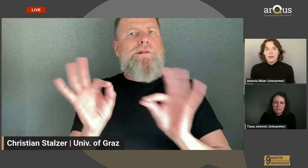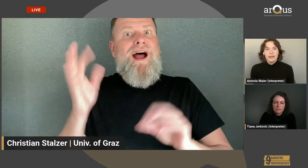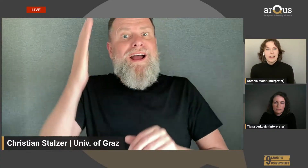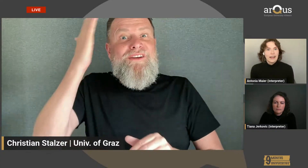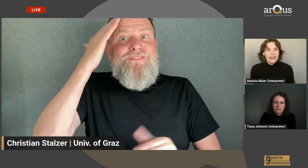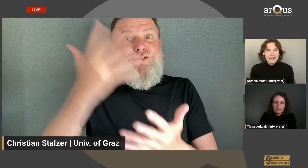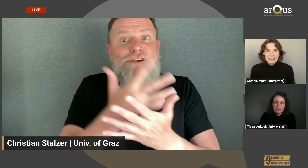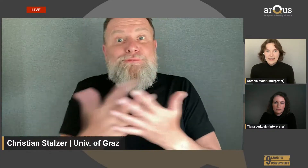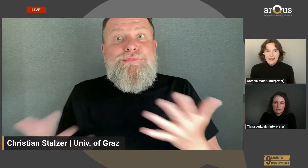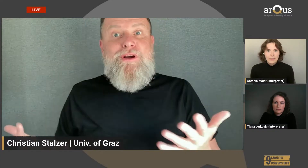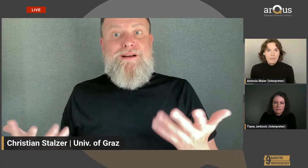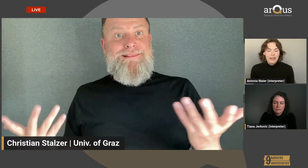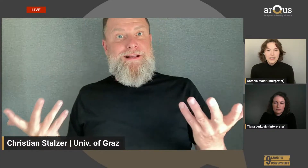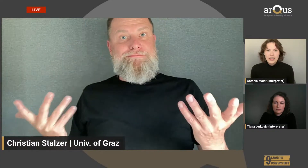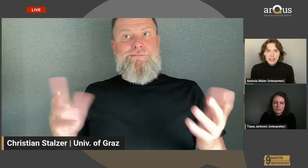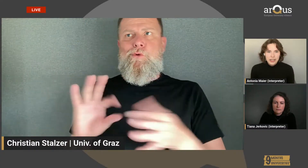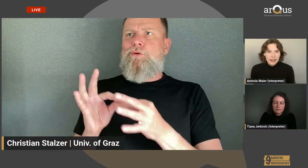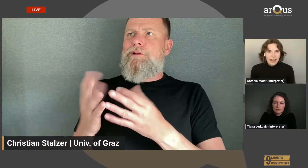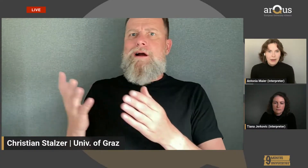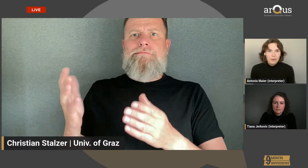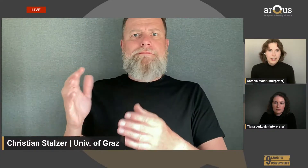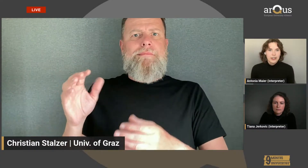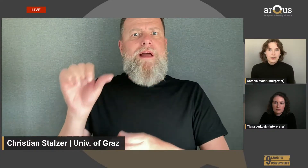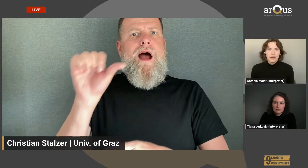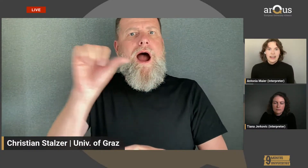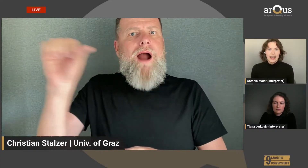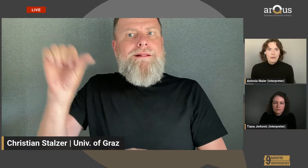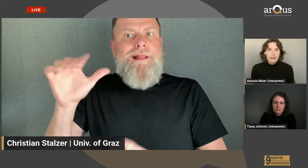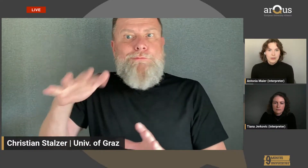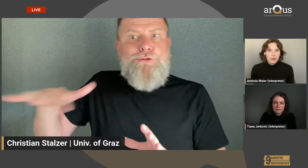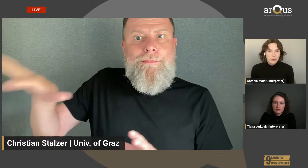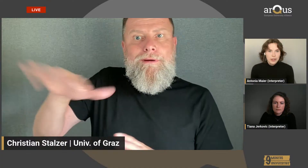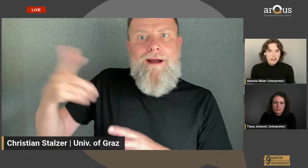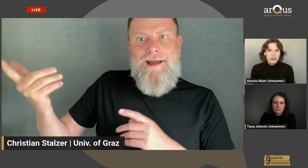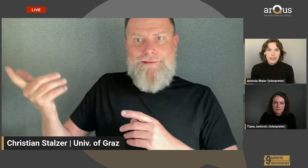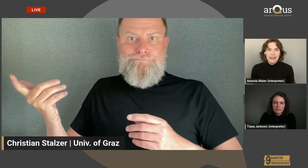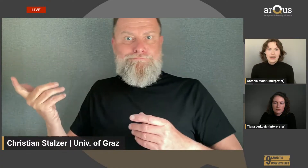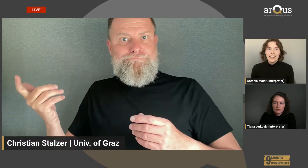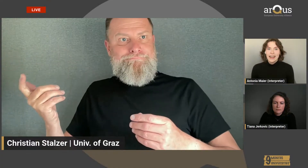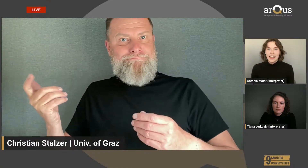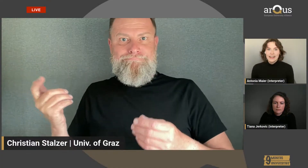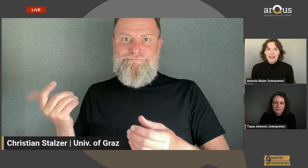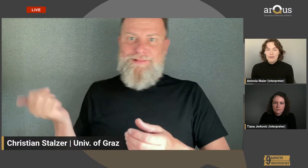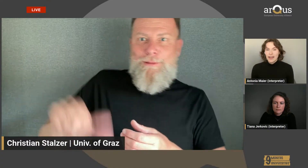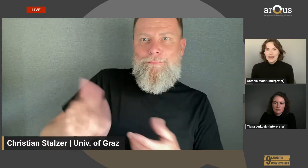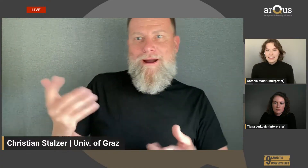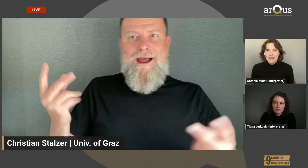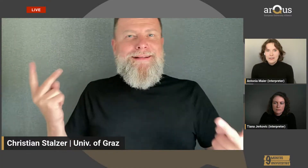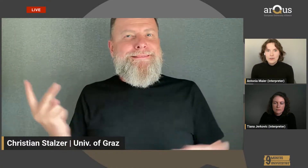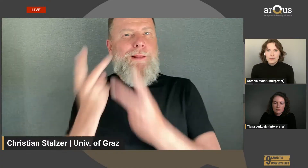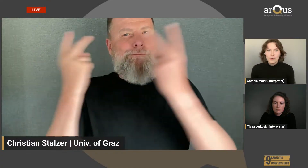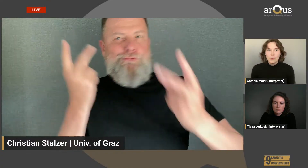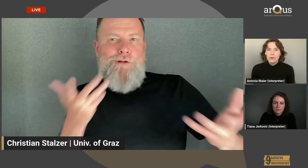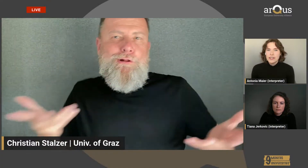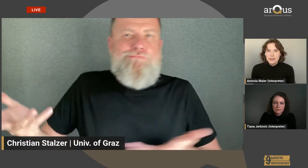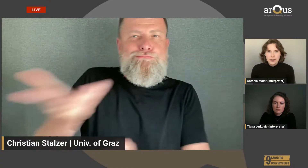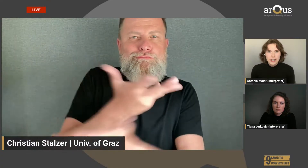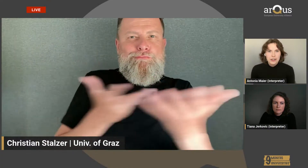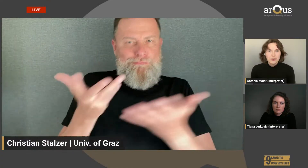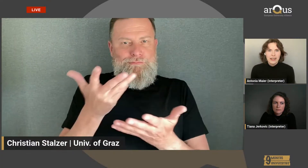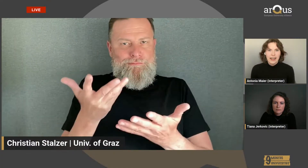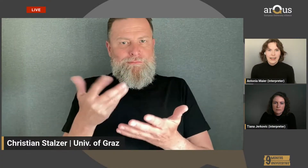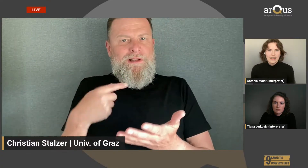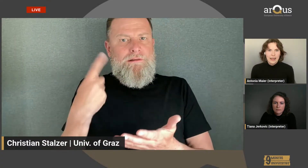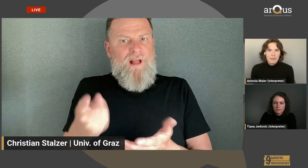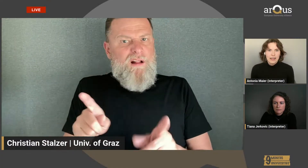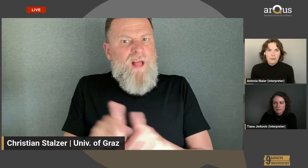So as a teaching language or a language with which you can have access to research,